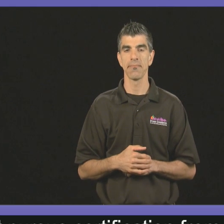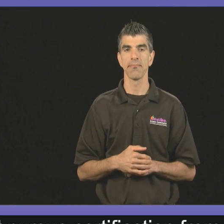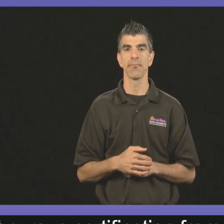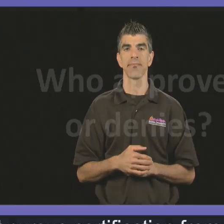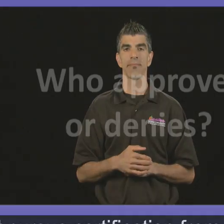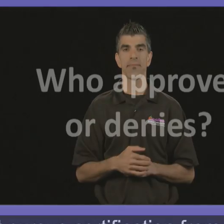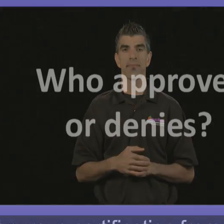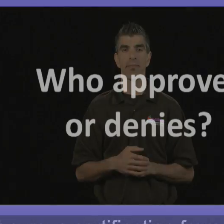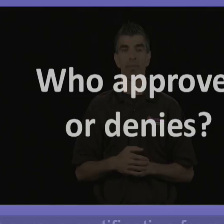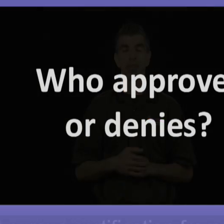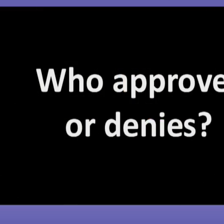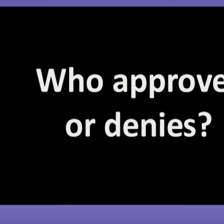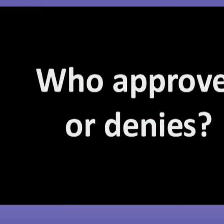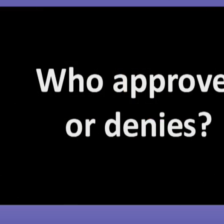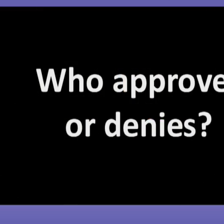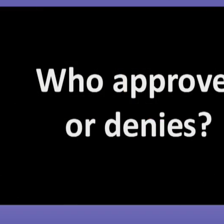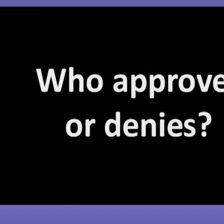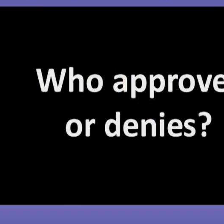Deaf.